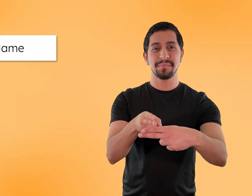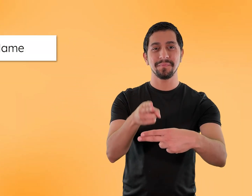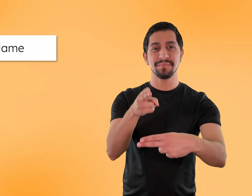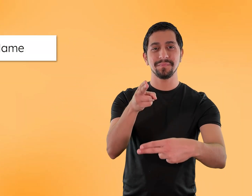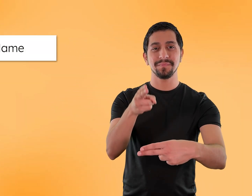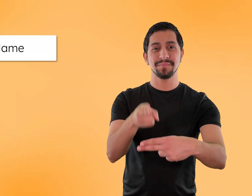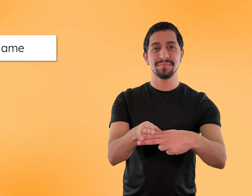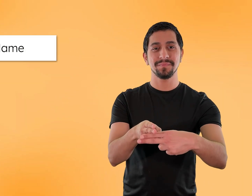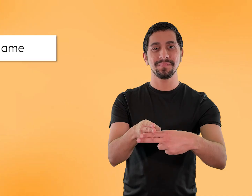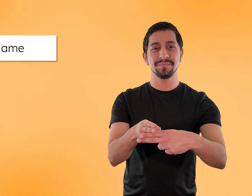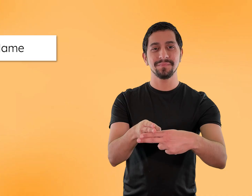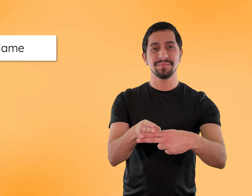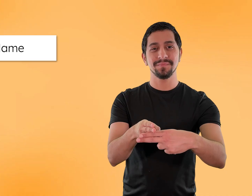Name.